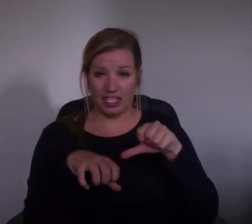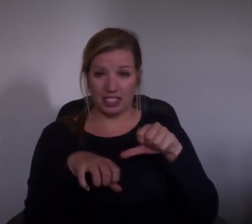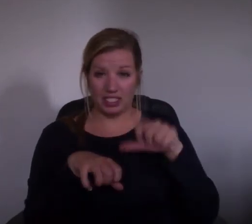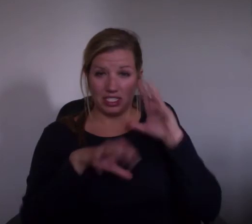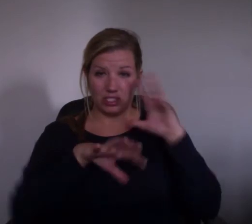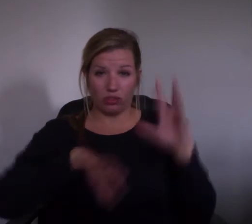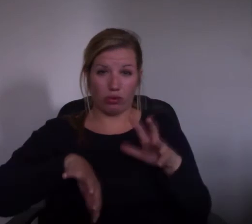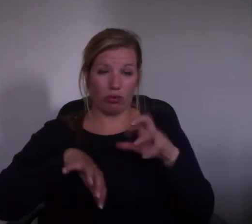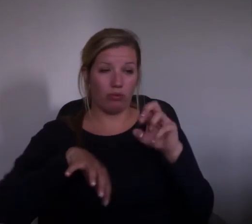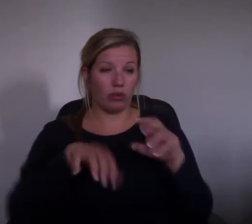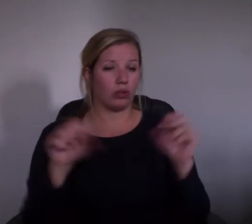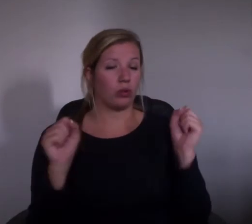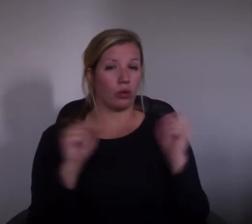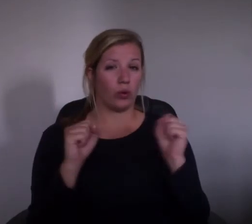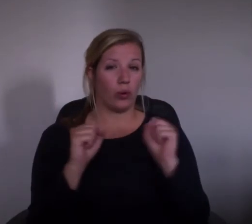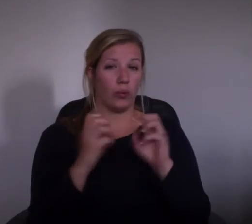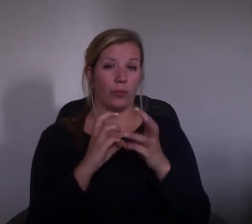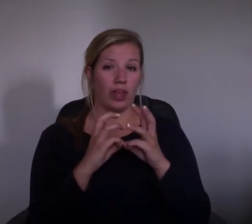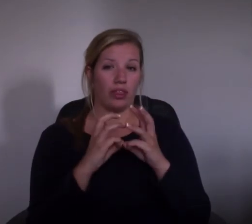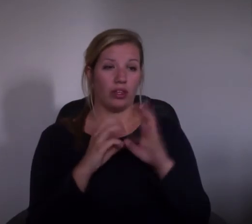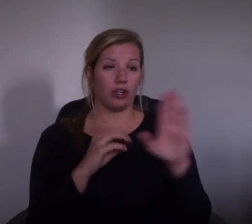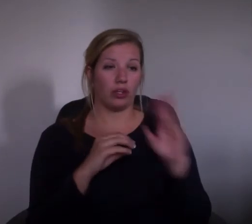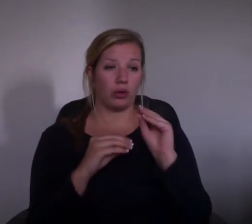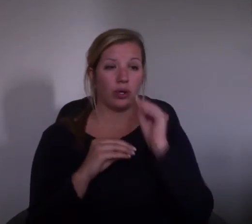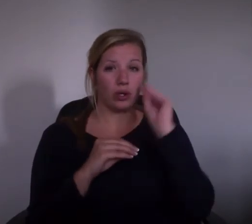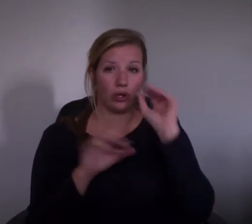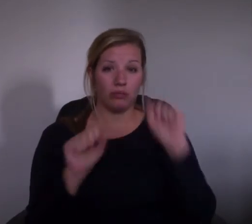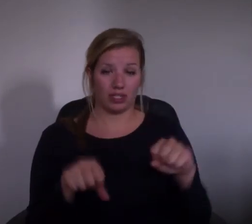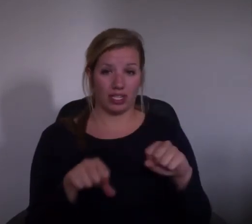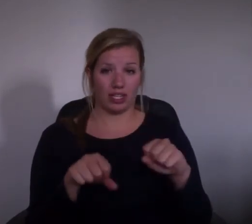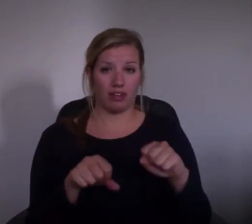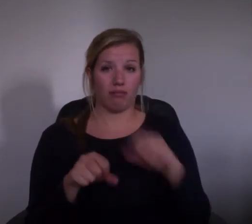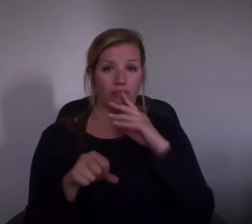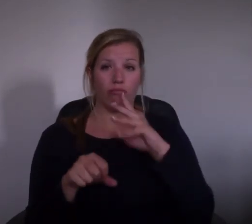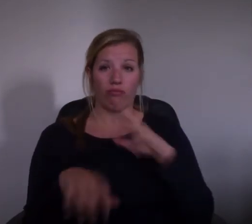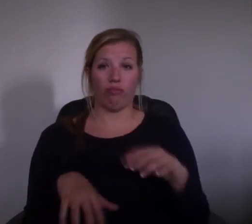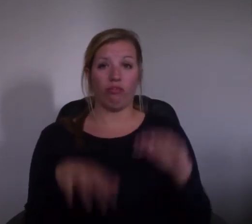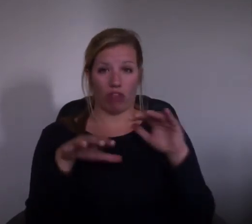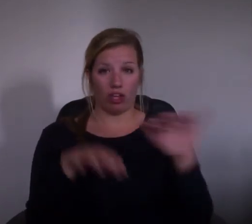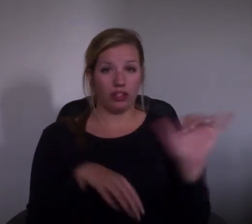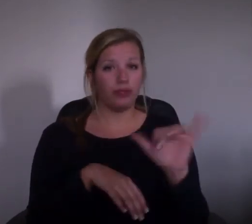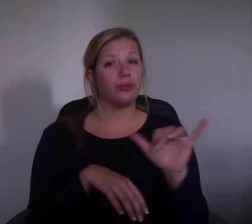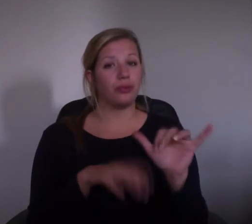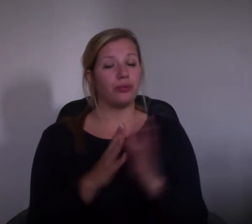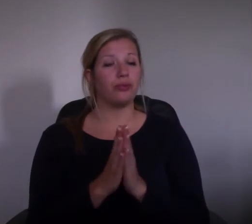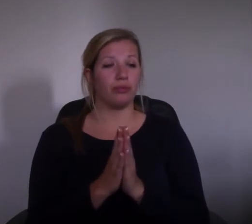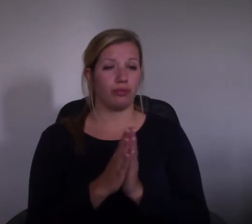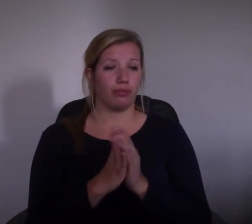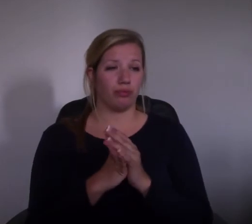weather, can flood your home and do damage. Know how to shut them off so that you can minimize the damage to your home.